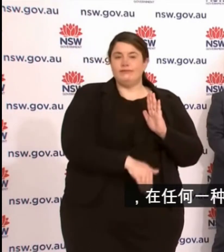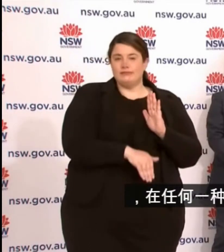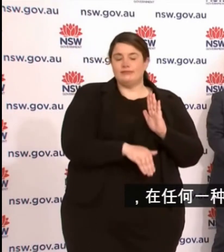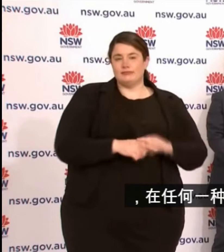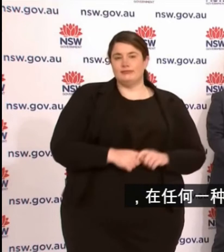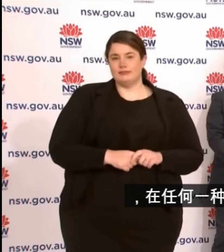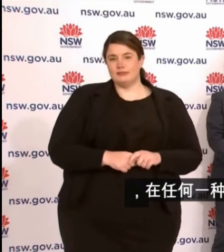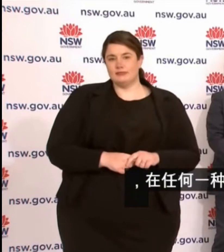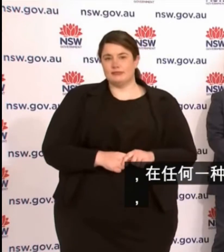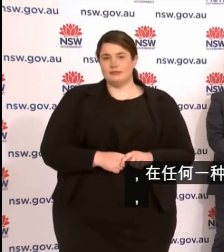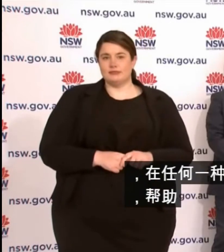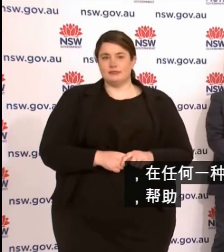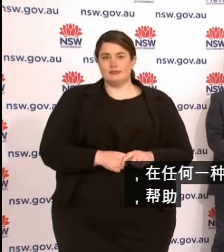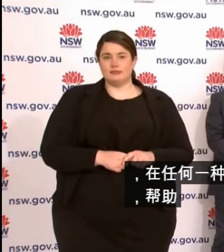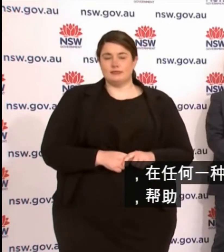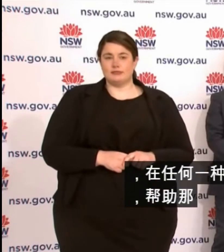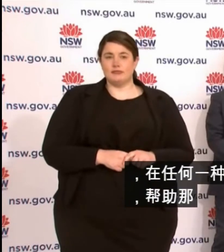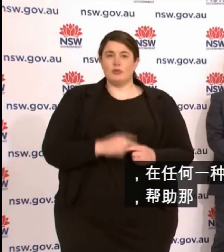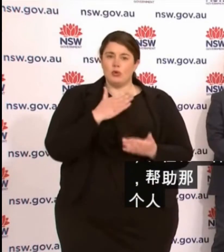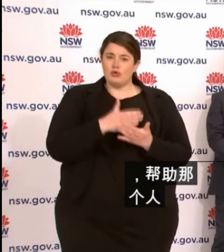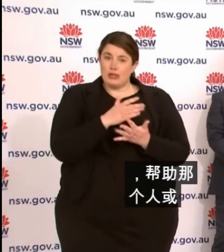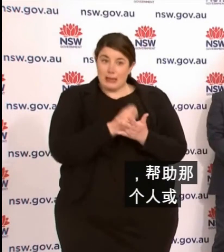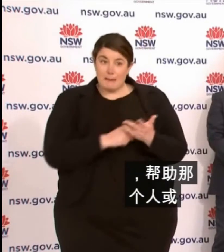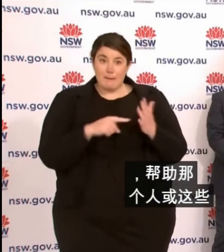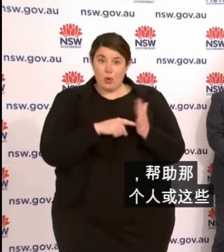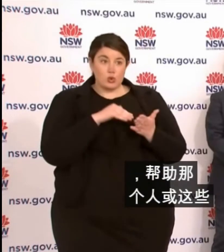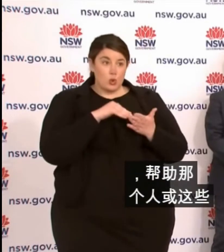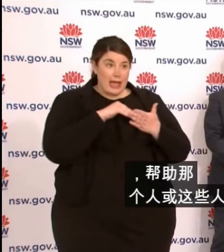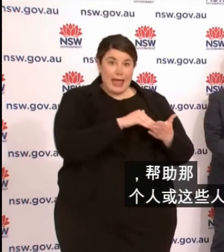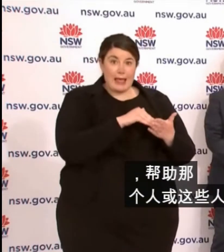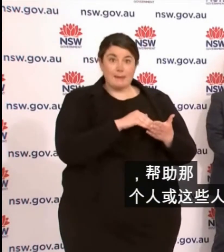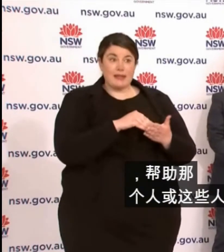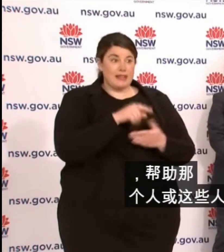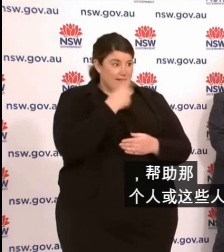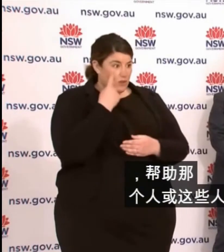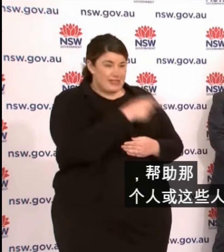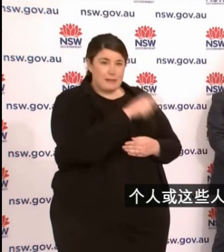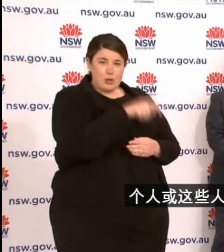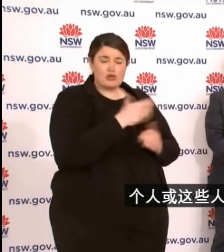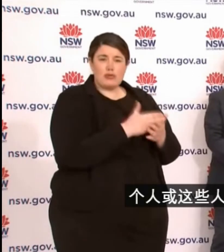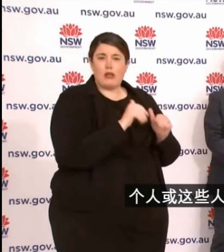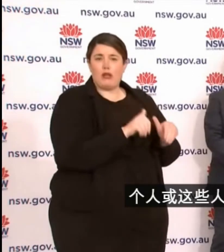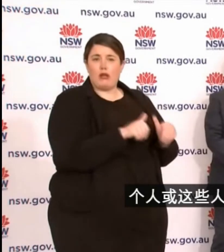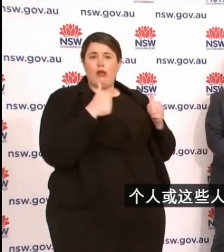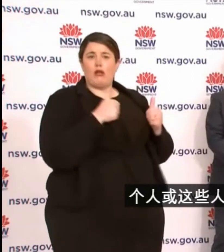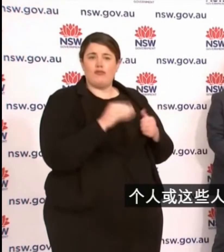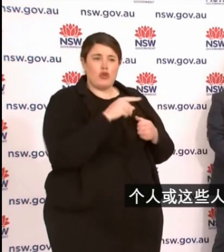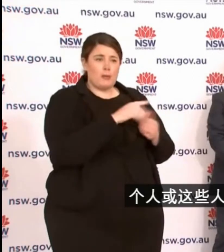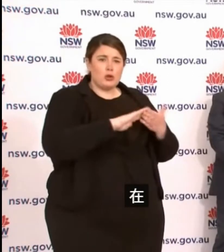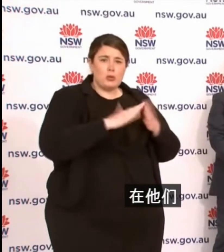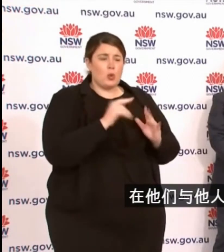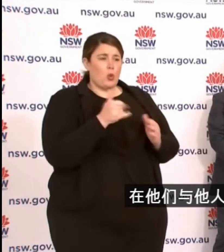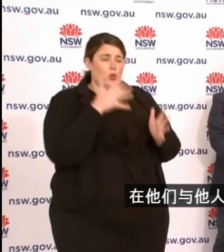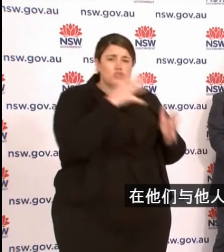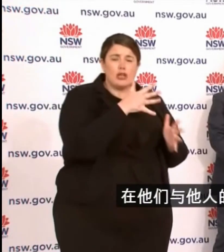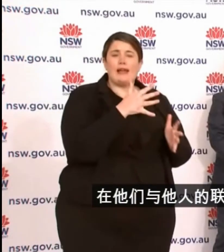treatment situation, it's really important to help that person or those individuals identify what are the key things